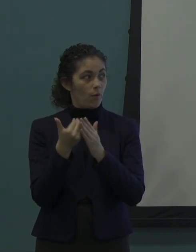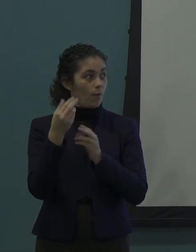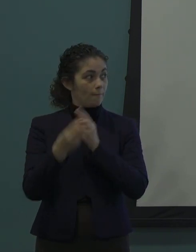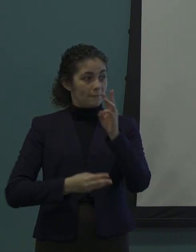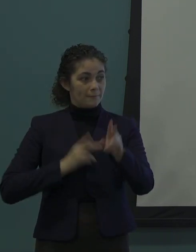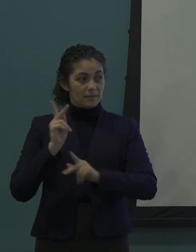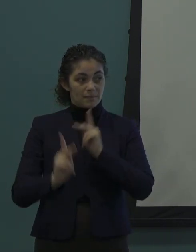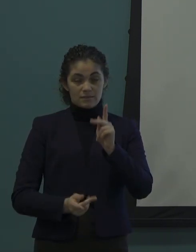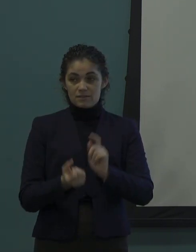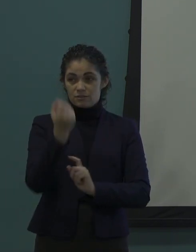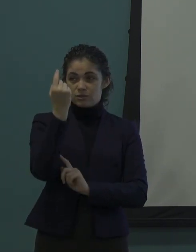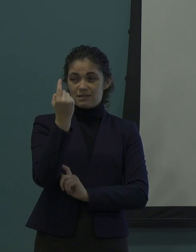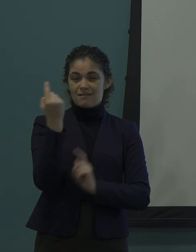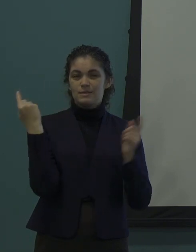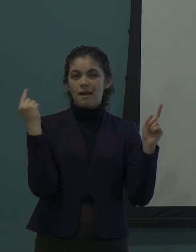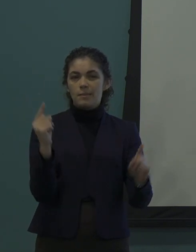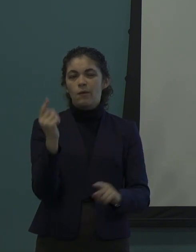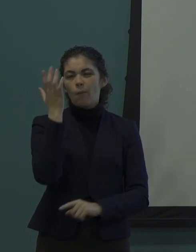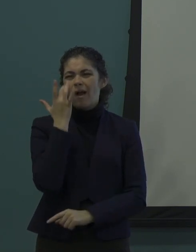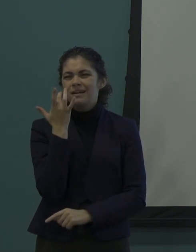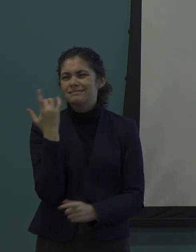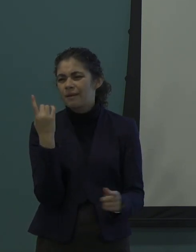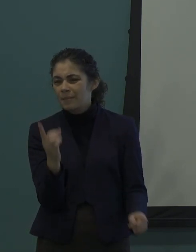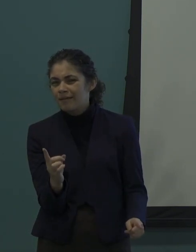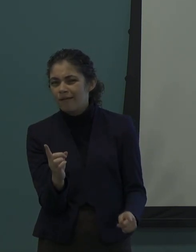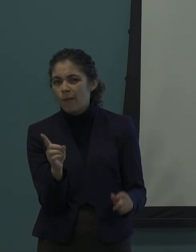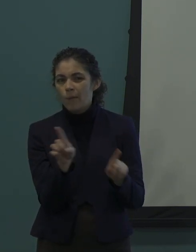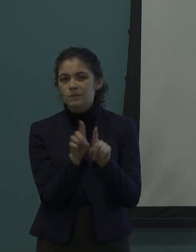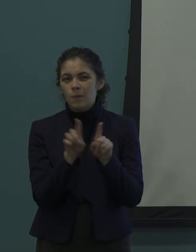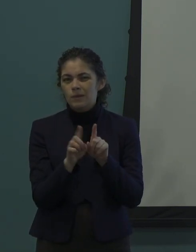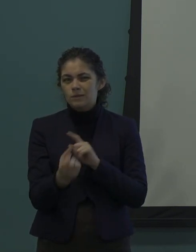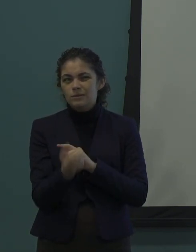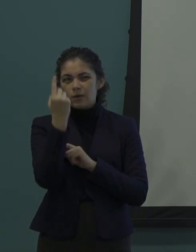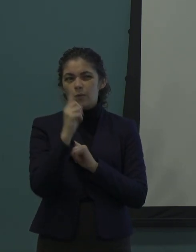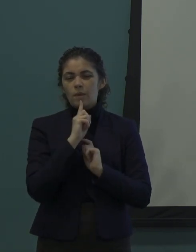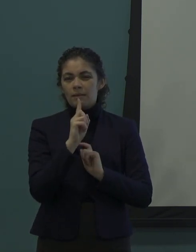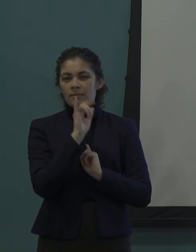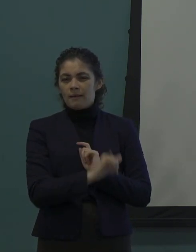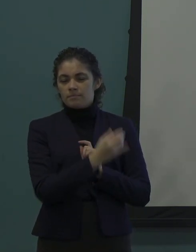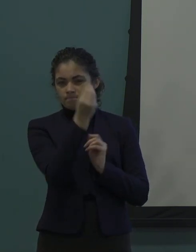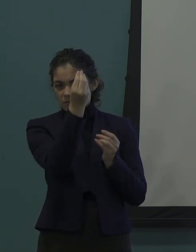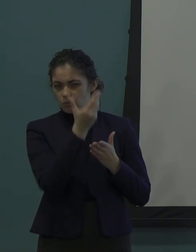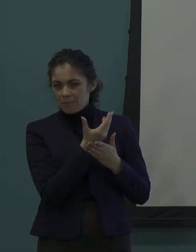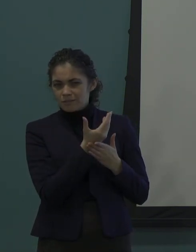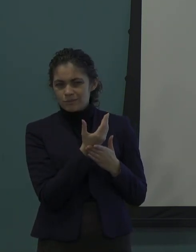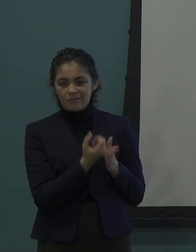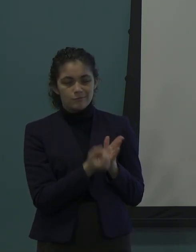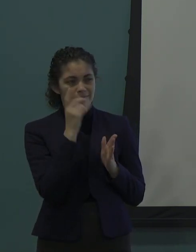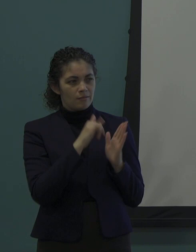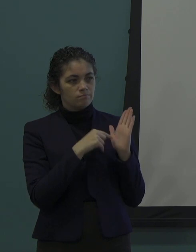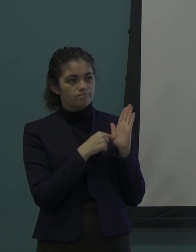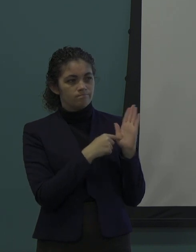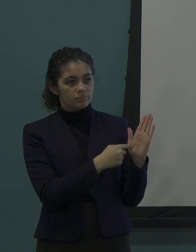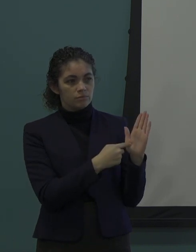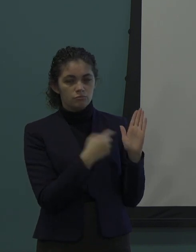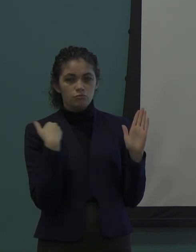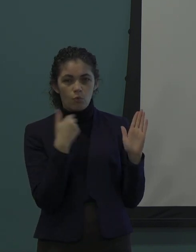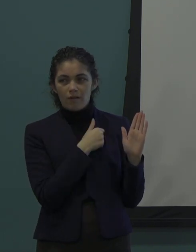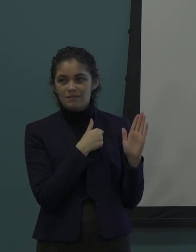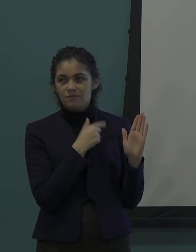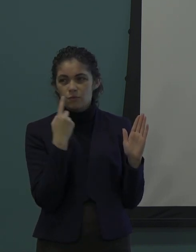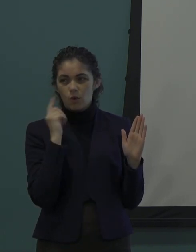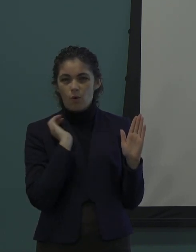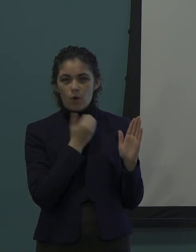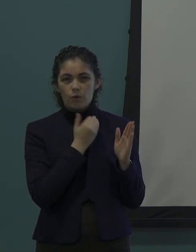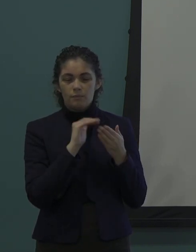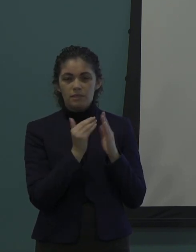understand what we're doing here and understand how to interpret the data and actually get to the bottom line for what it means for our community. So I'm